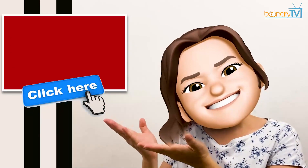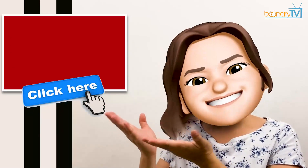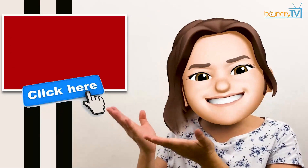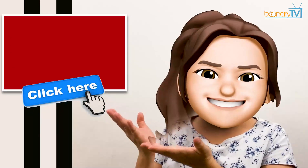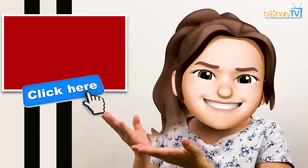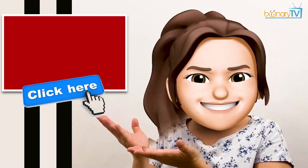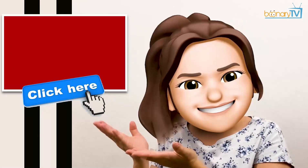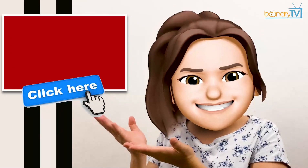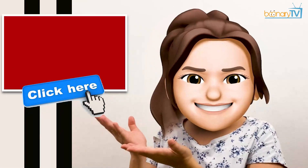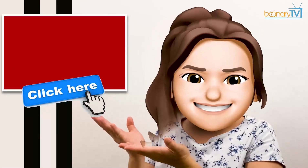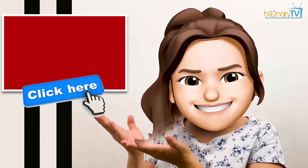opportunity. this today. very I